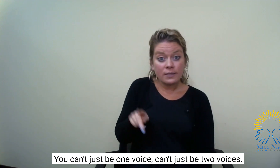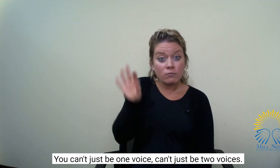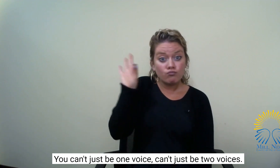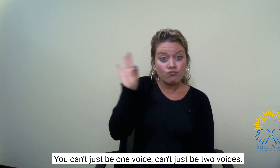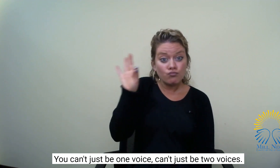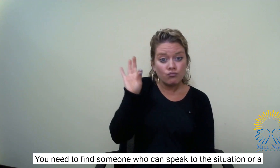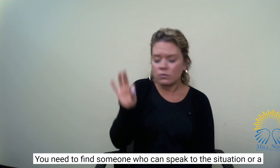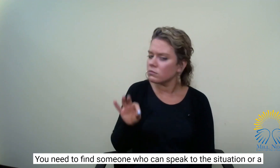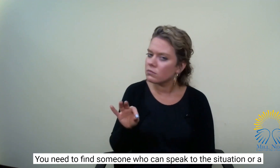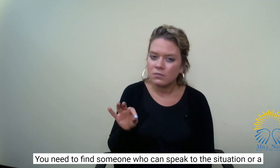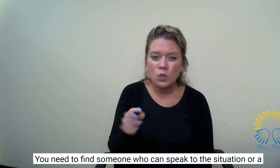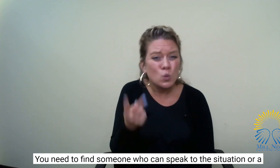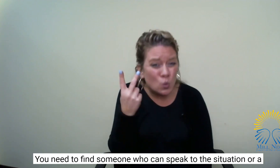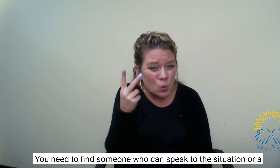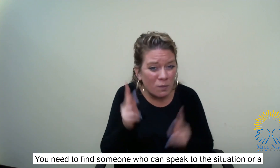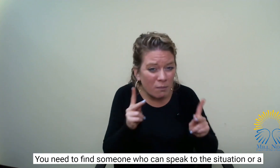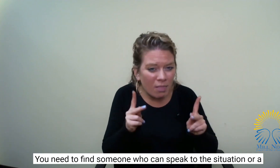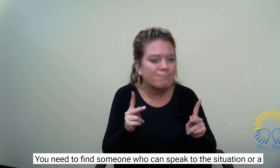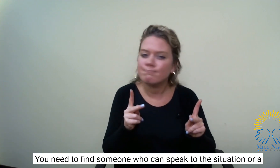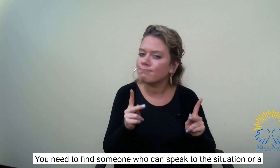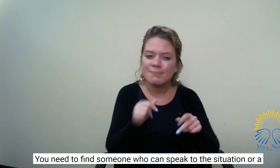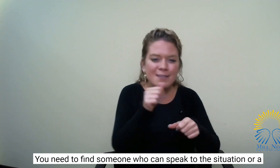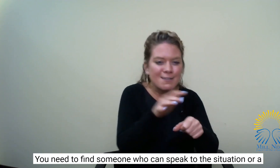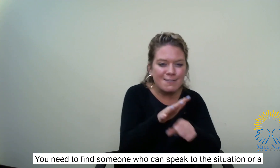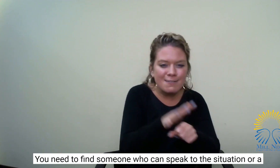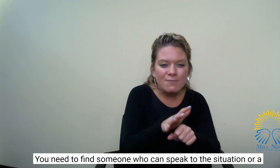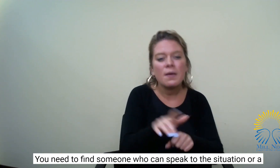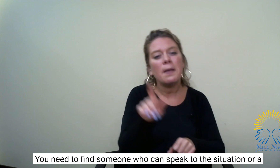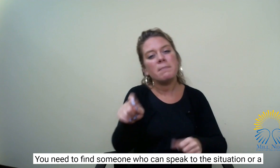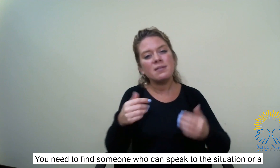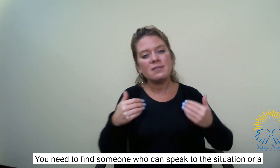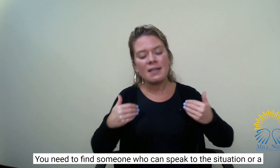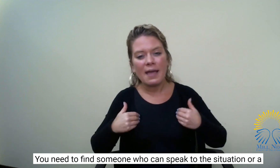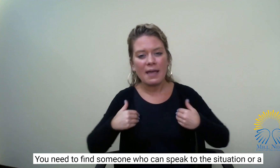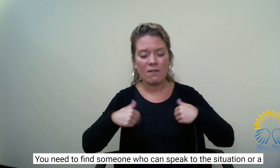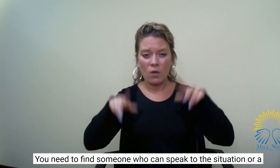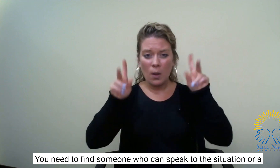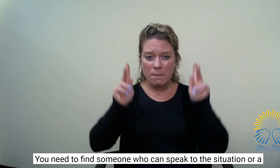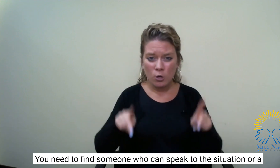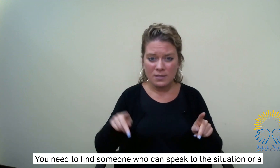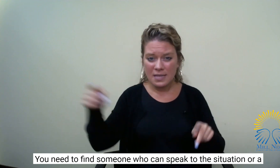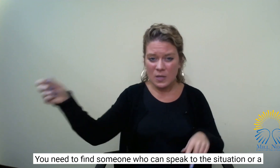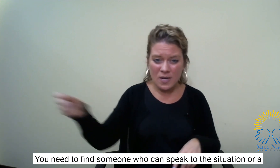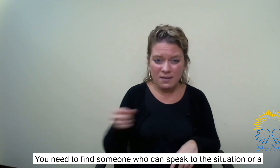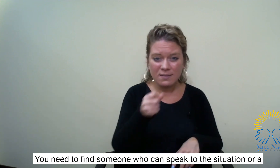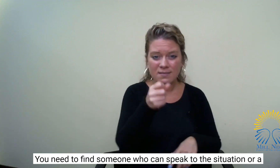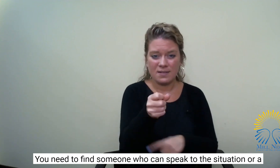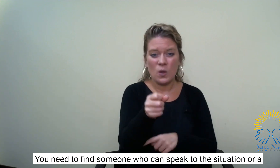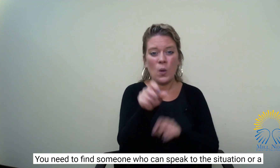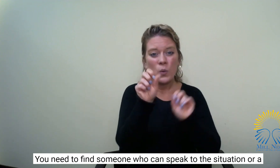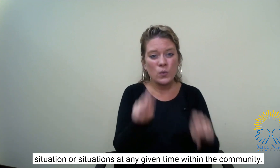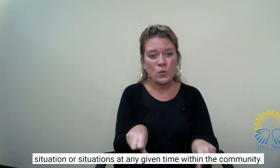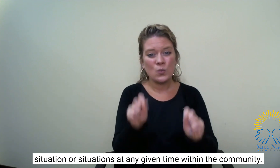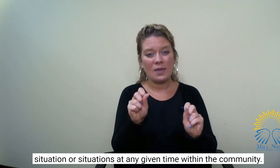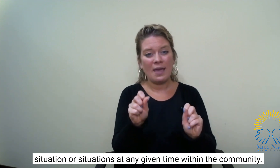voices. You need to find someone who can speak to the situation or a situation